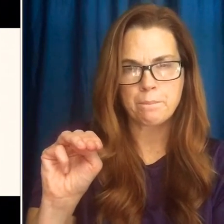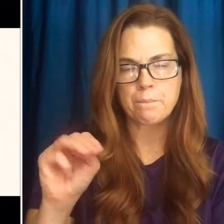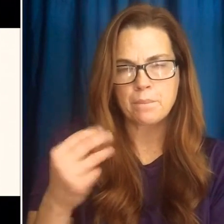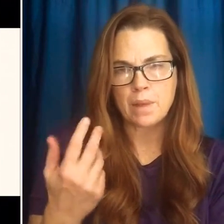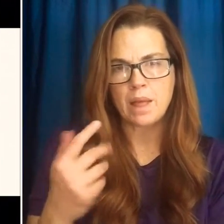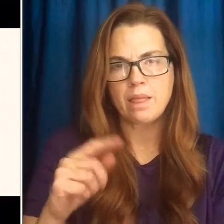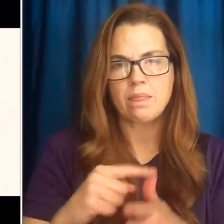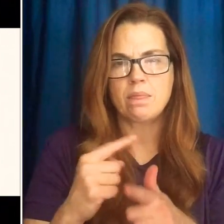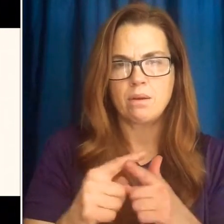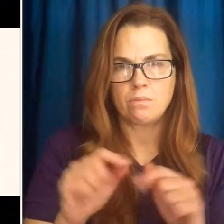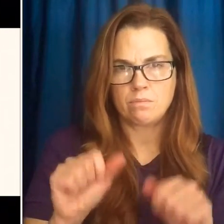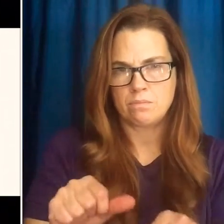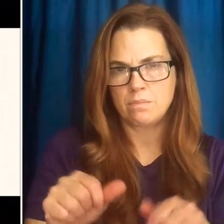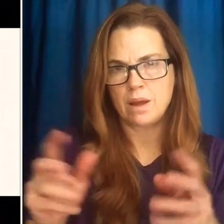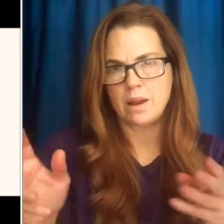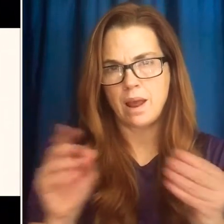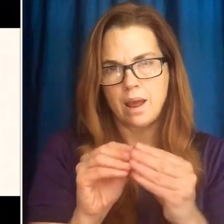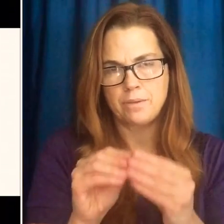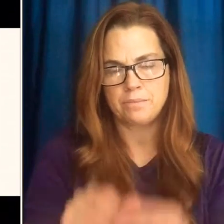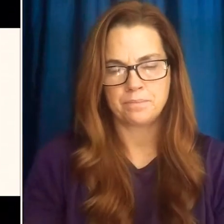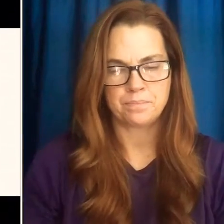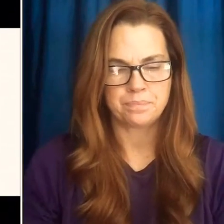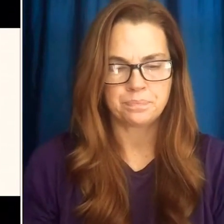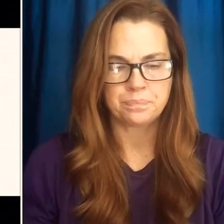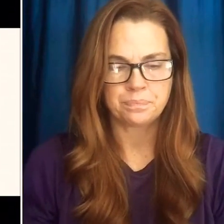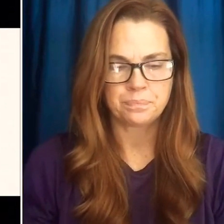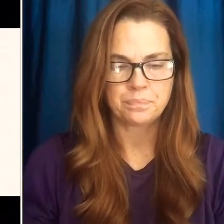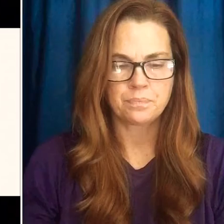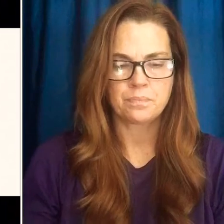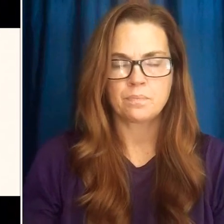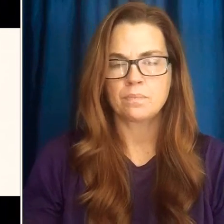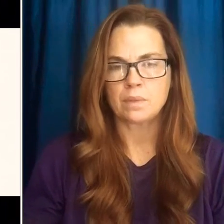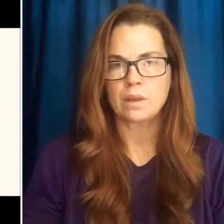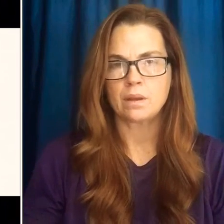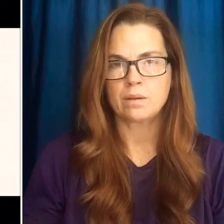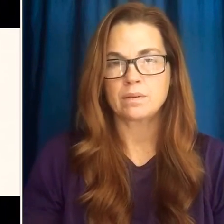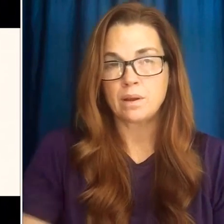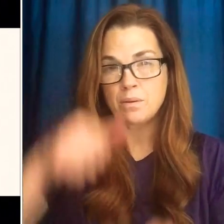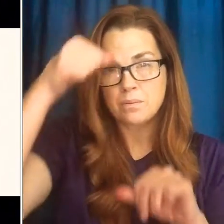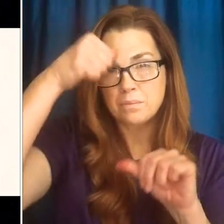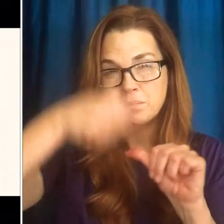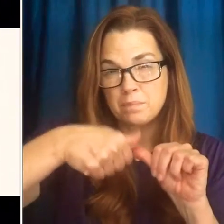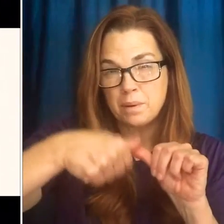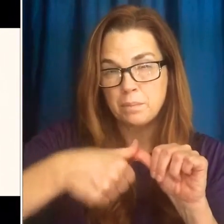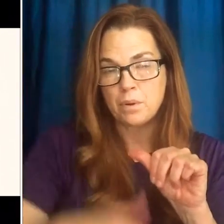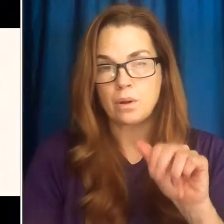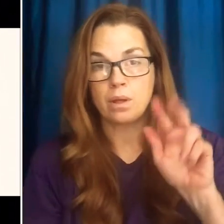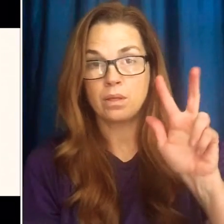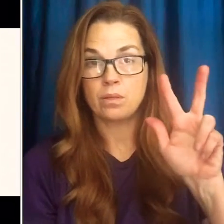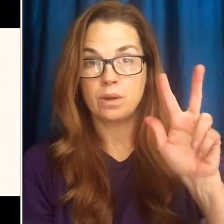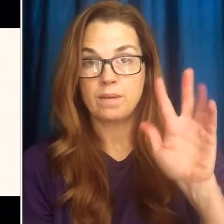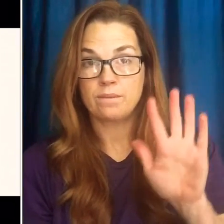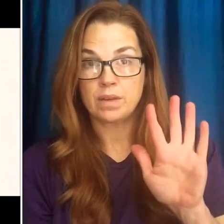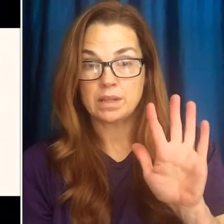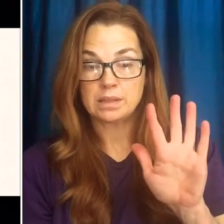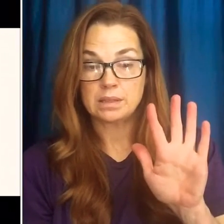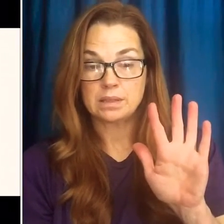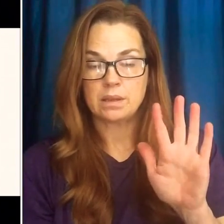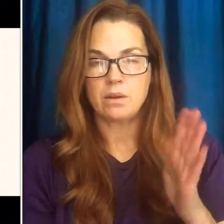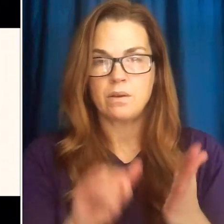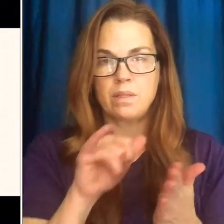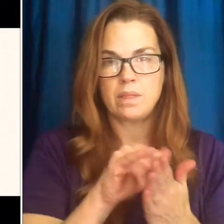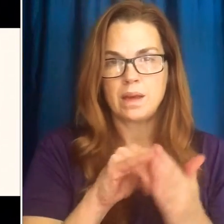the decimal equivalent, or the fraction equivalent, to the decimal 0.6. So could